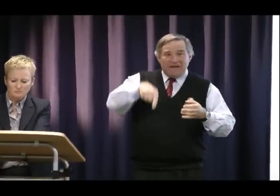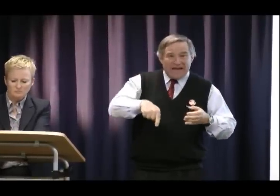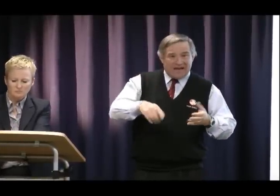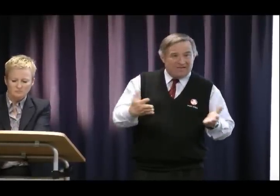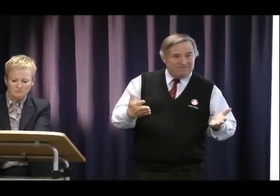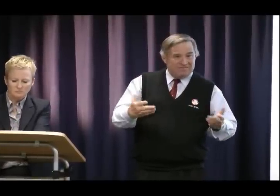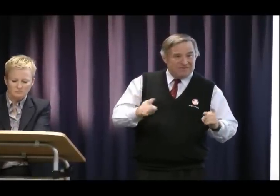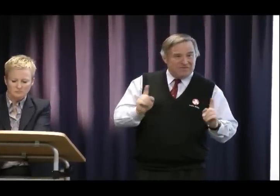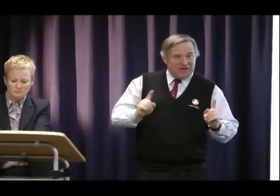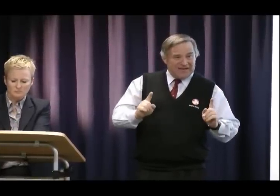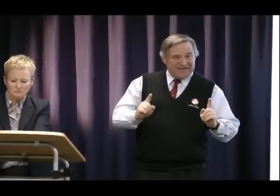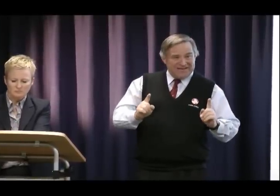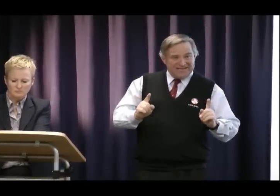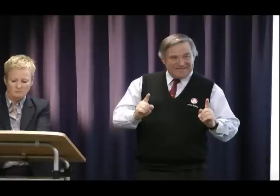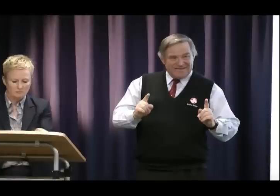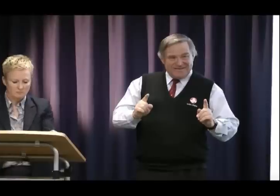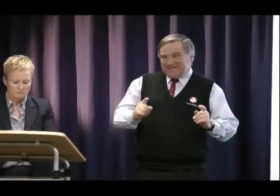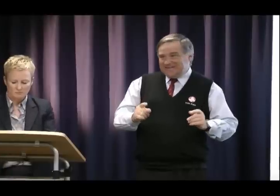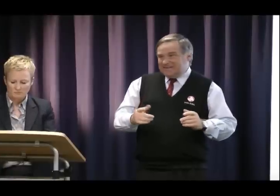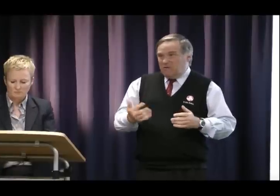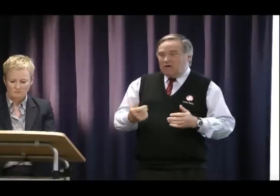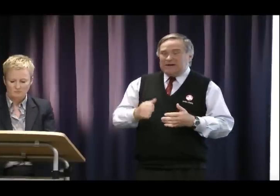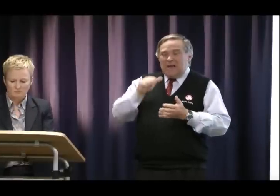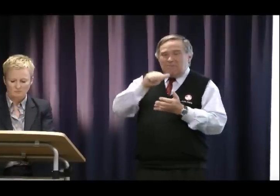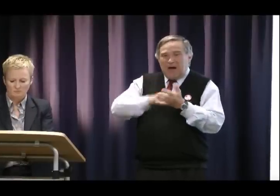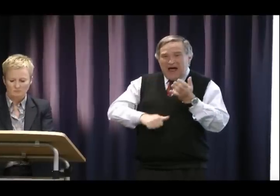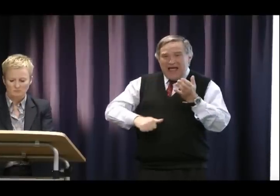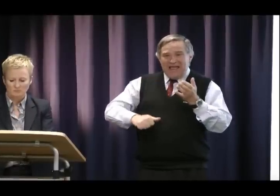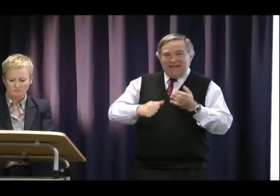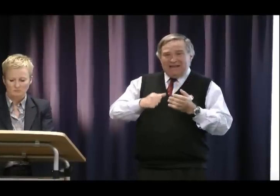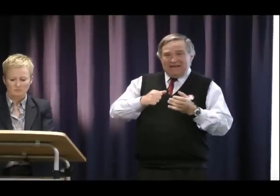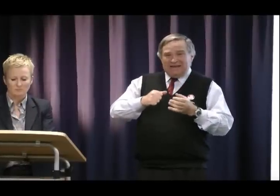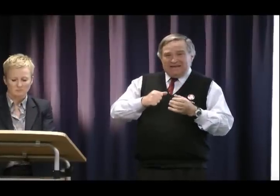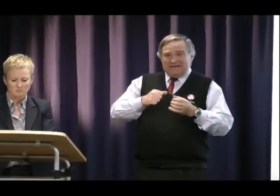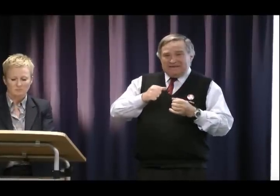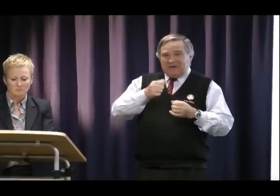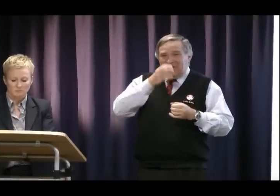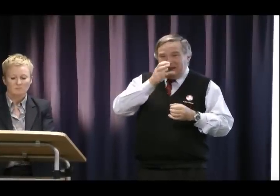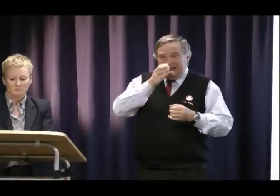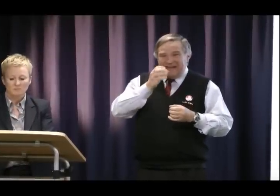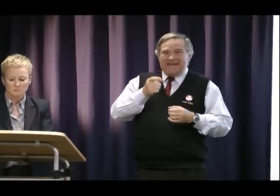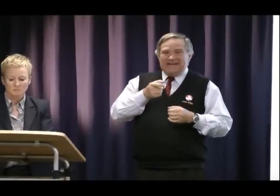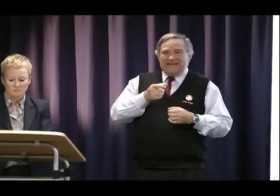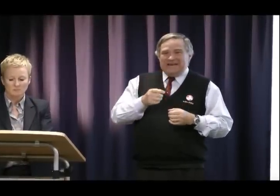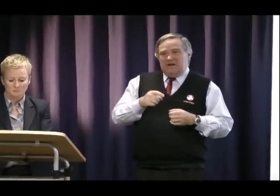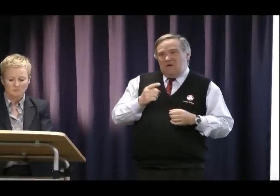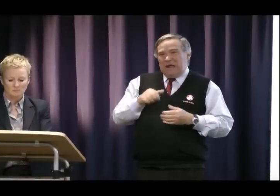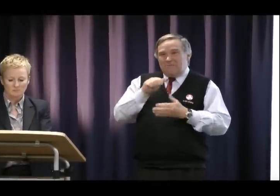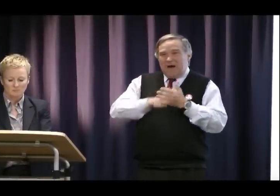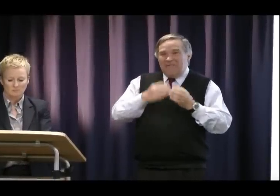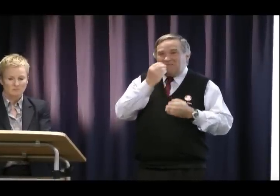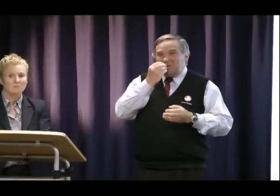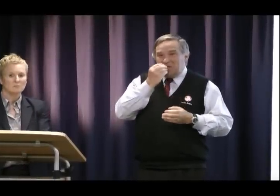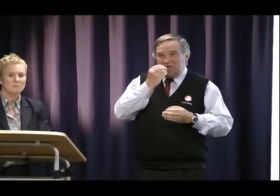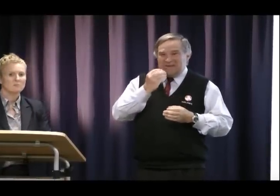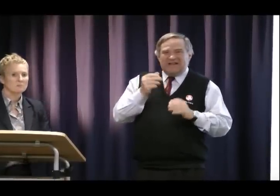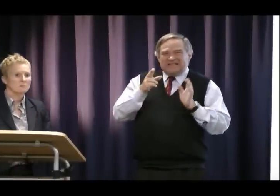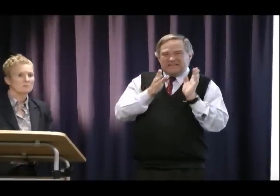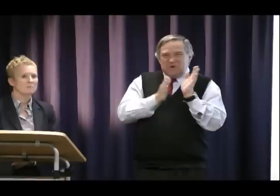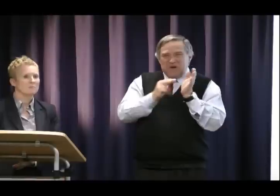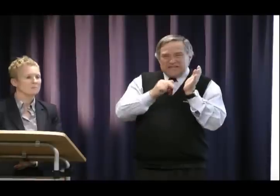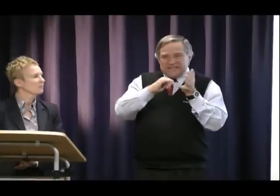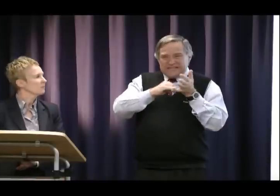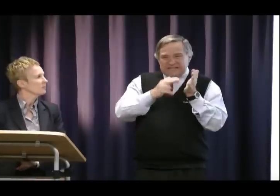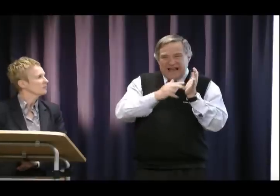You know, you have to go to Degani's to get coffee and tea. Maybe a place here would be better. Copy. Okay, buy food,